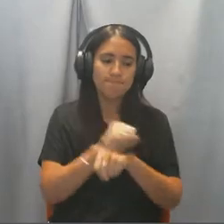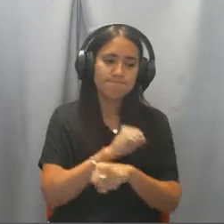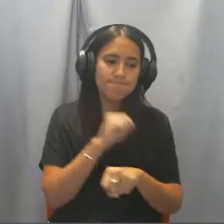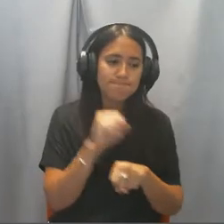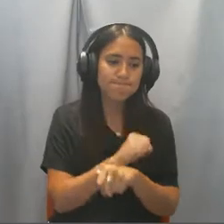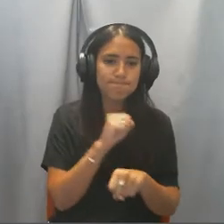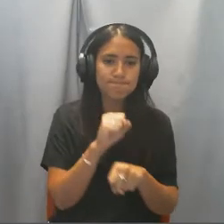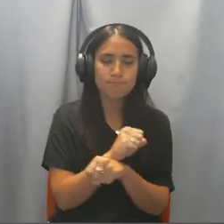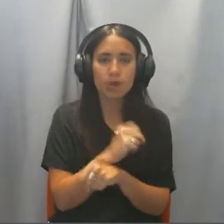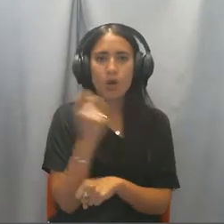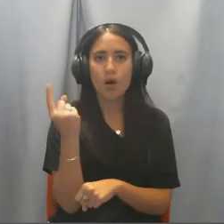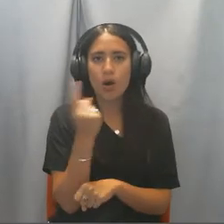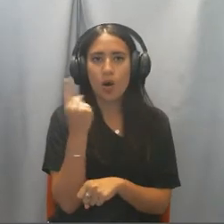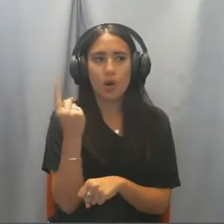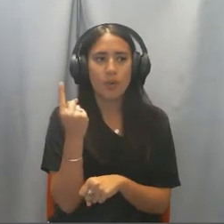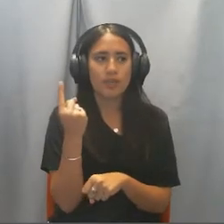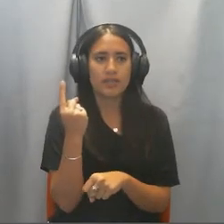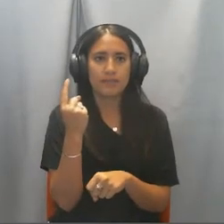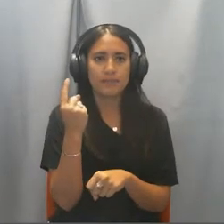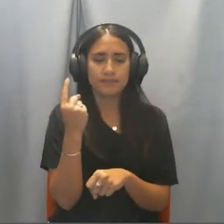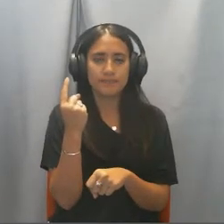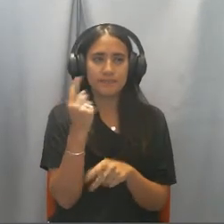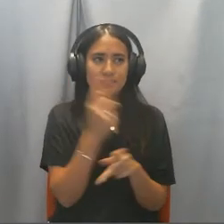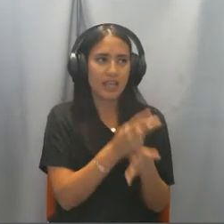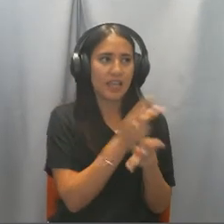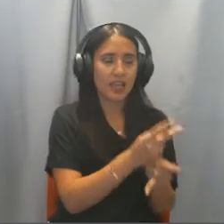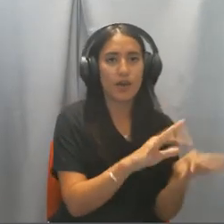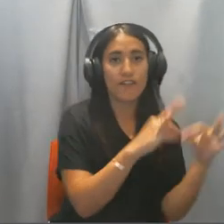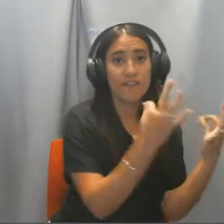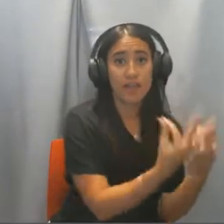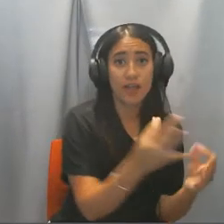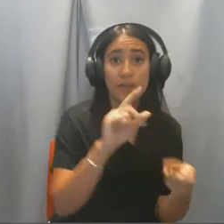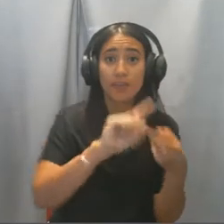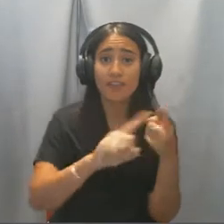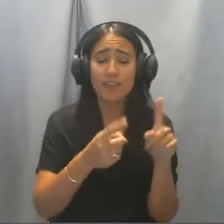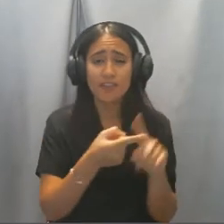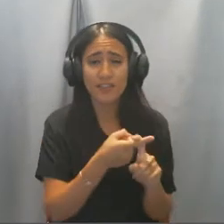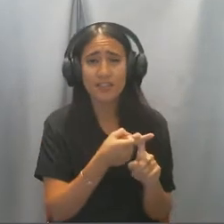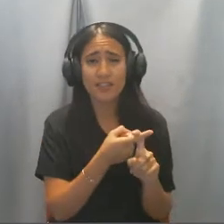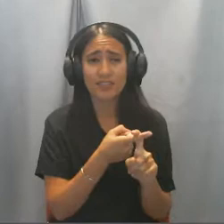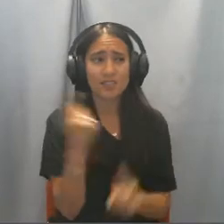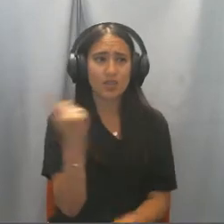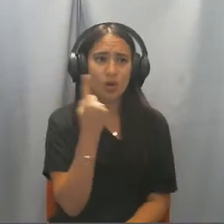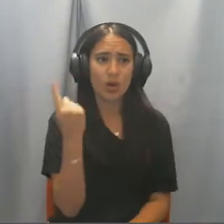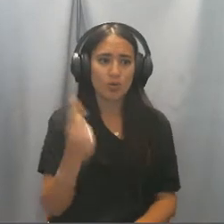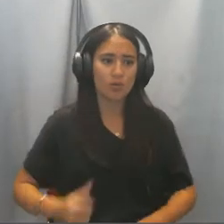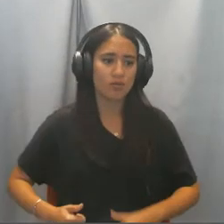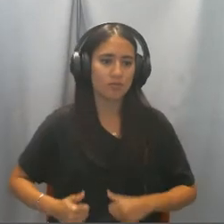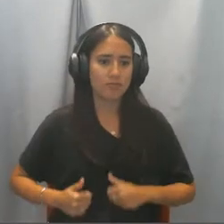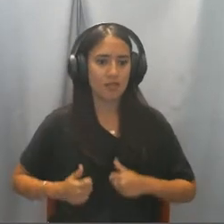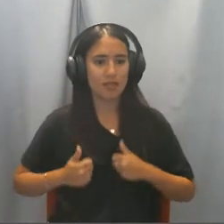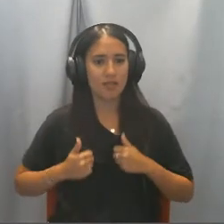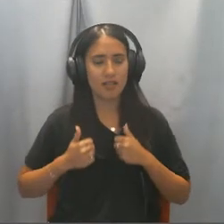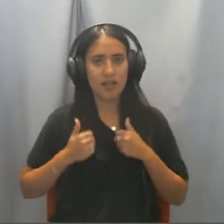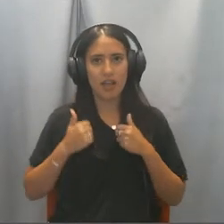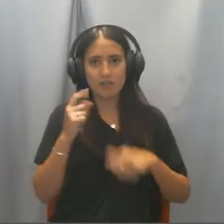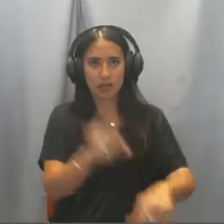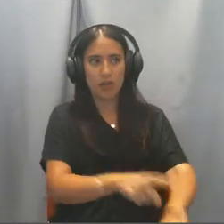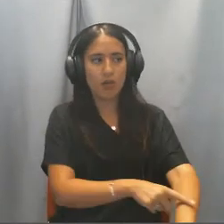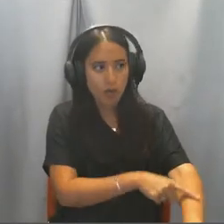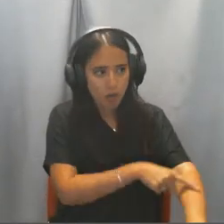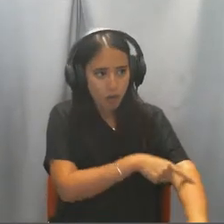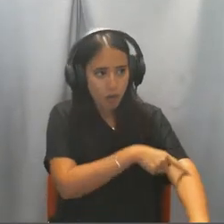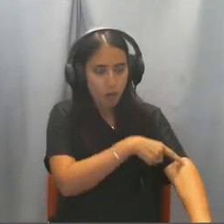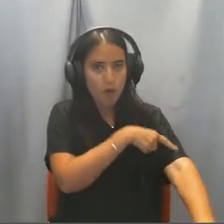or glamorous. It's also lifelong. It never ends. The people in our 75-year study who